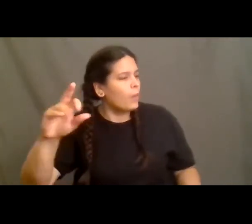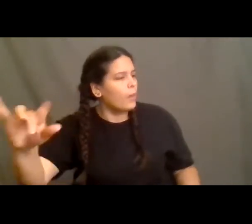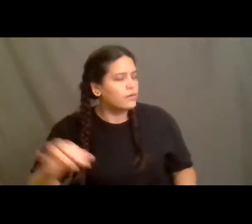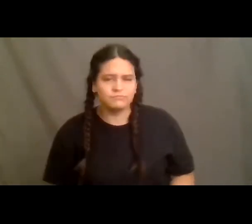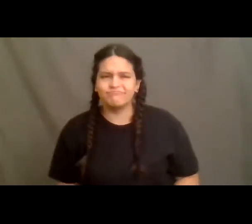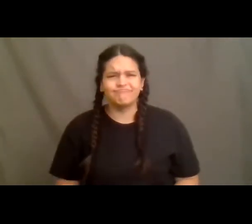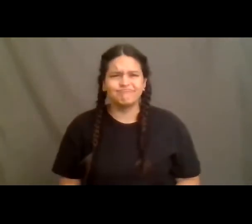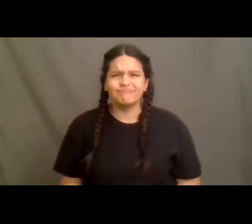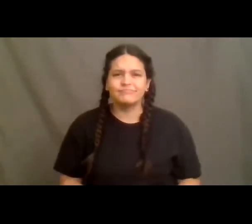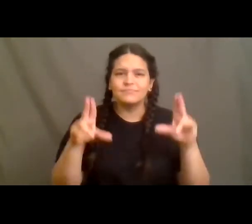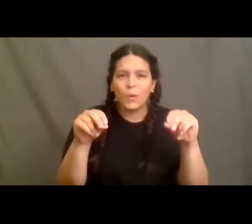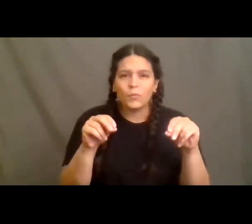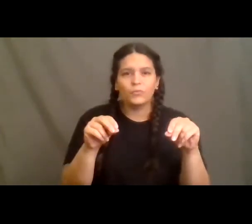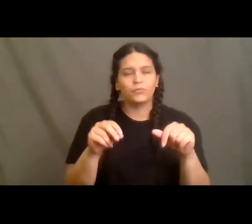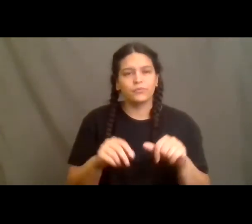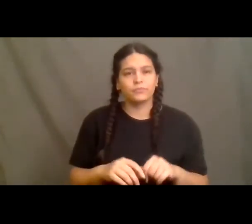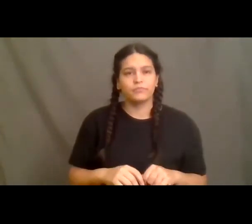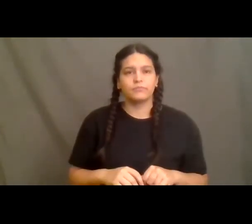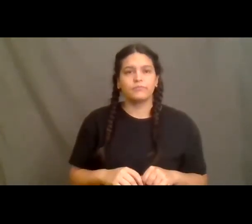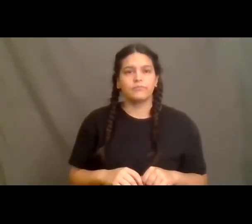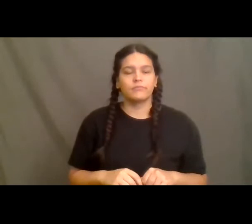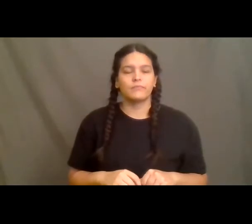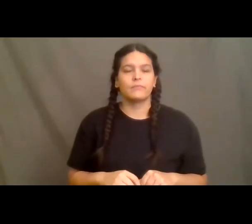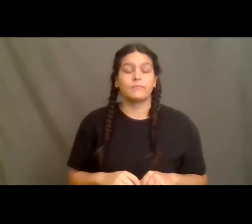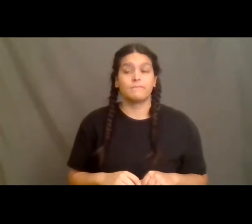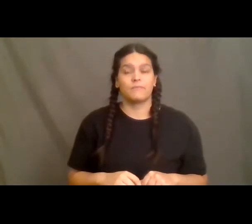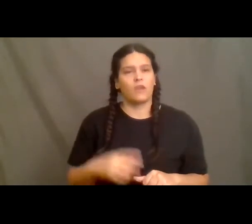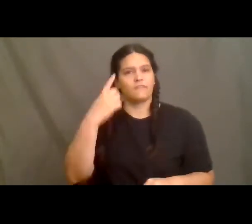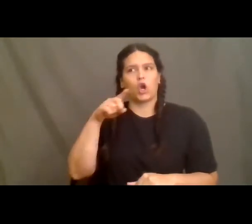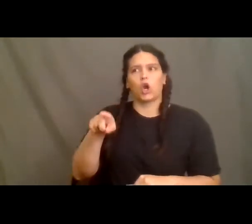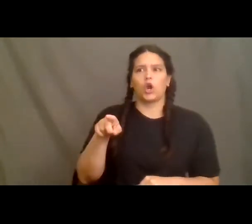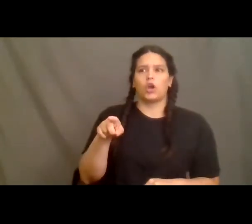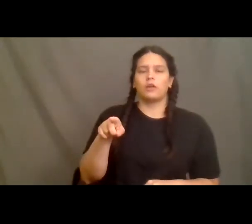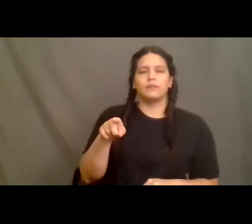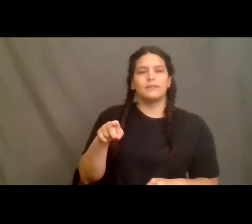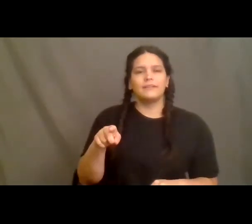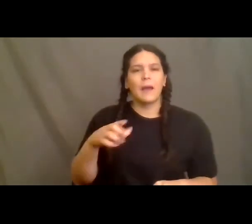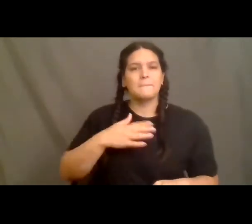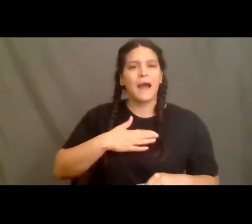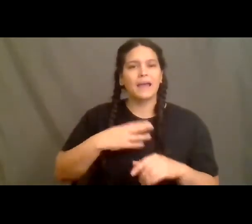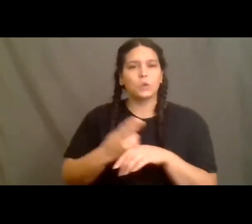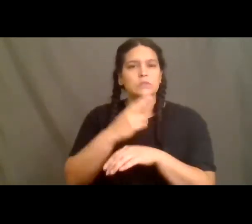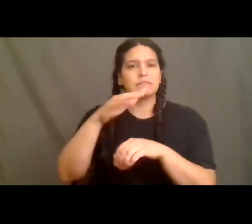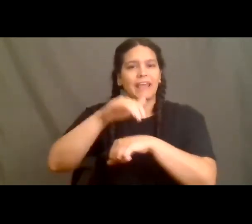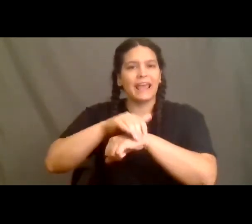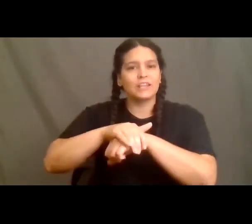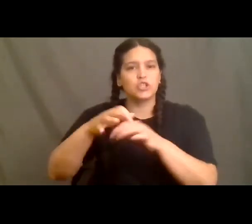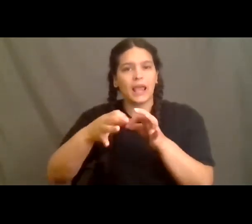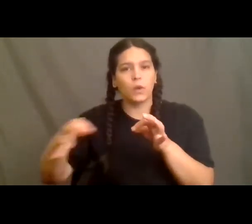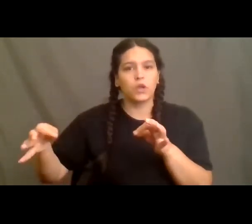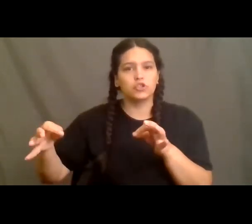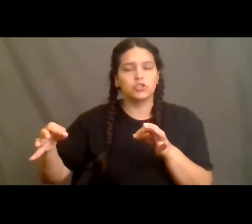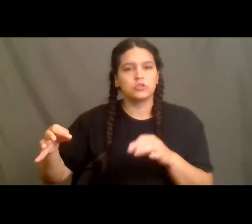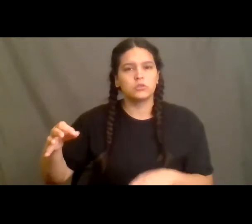that's what the English language sounded like to her. And she would say, I raised you to speak